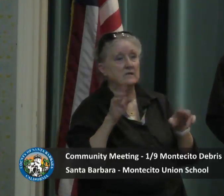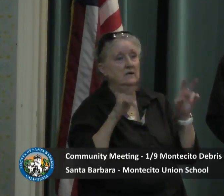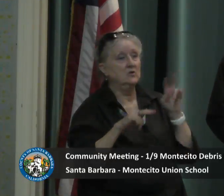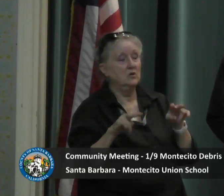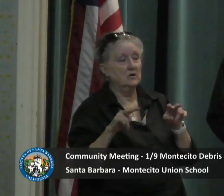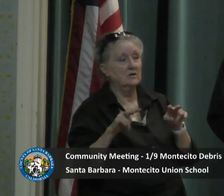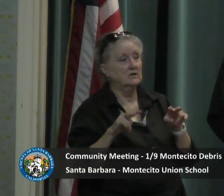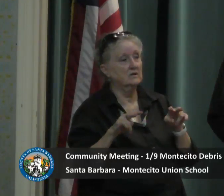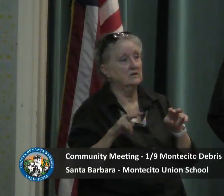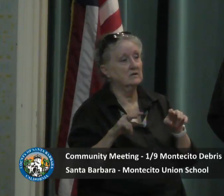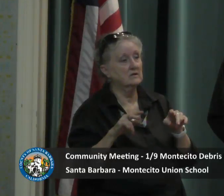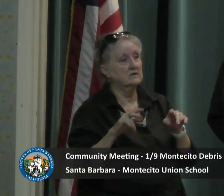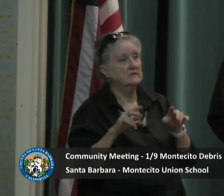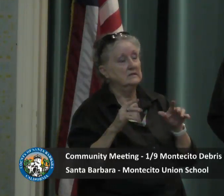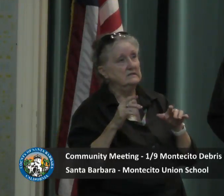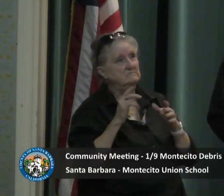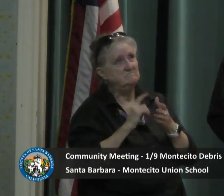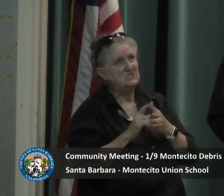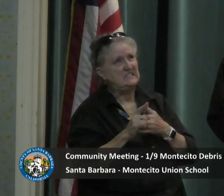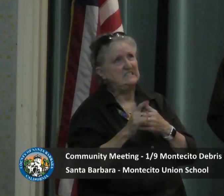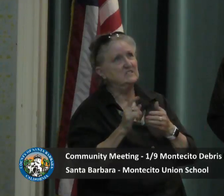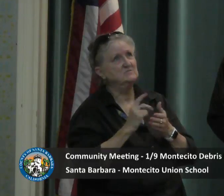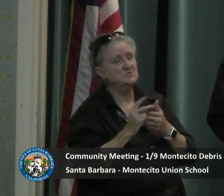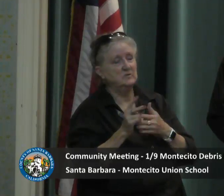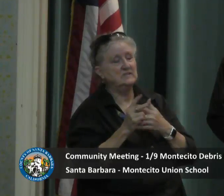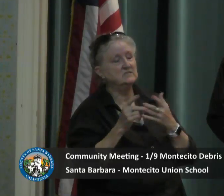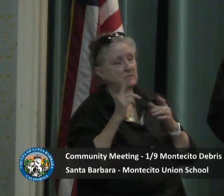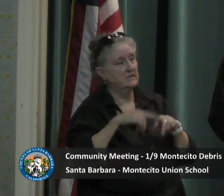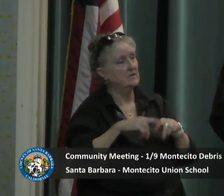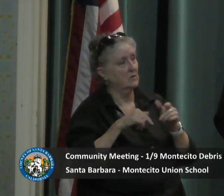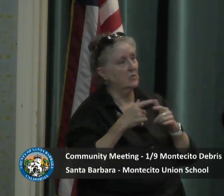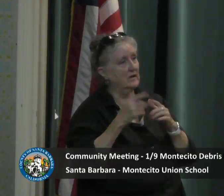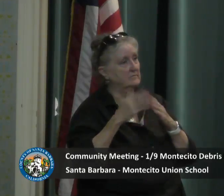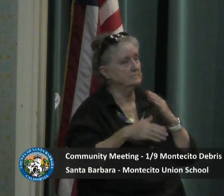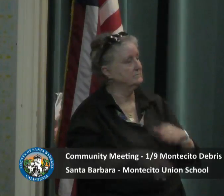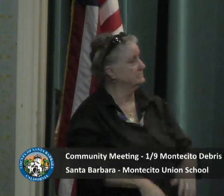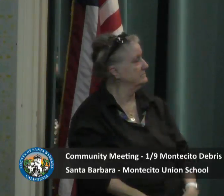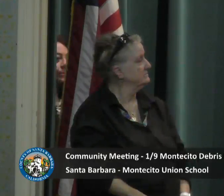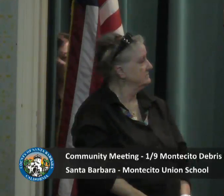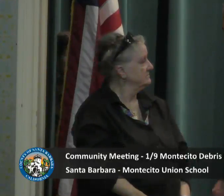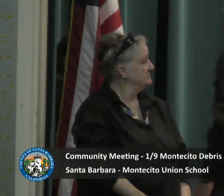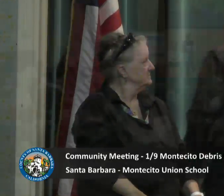as soon as a week or 2, depending on when the report.